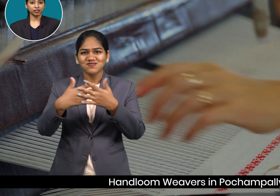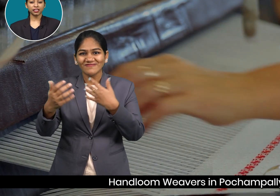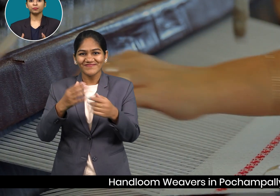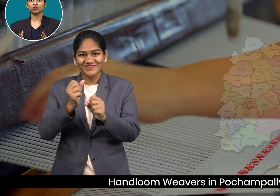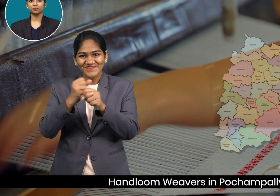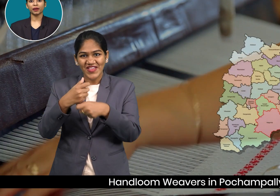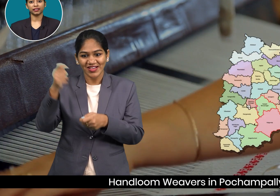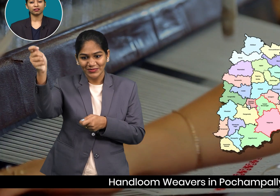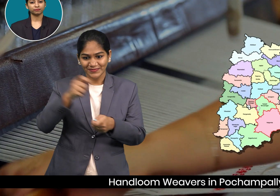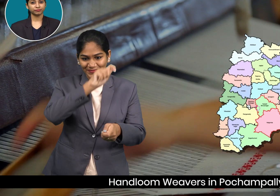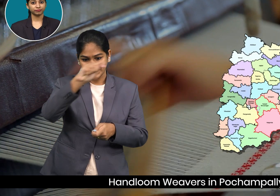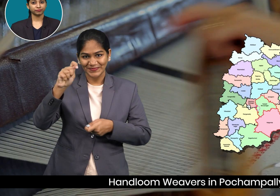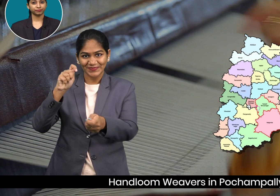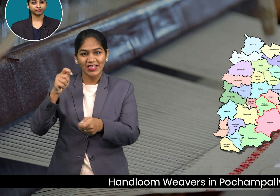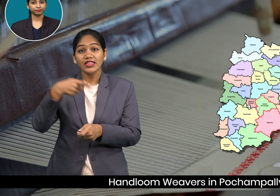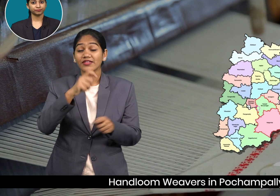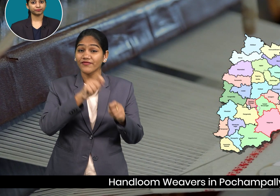Handloom weavers in Pochampalli.